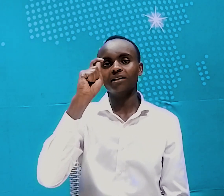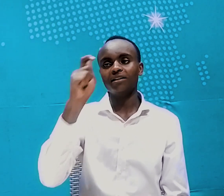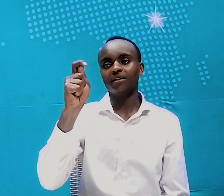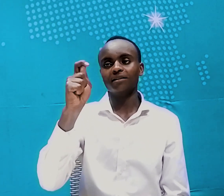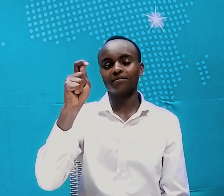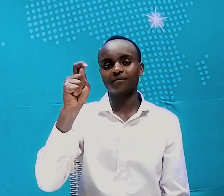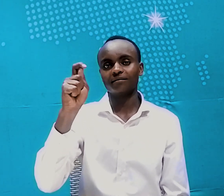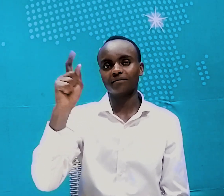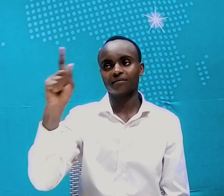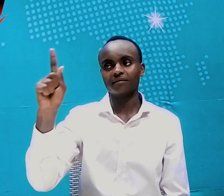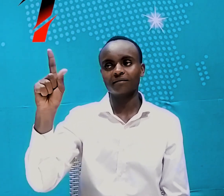T.